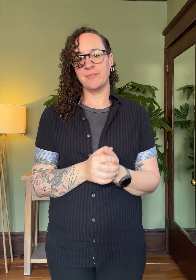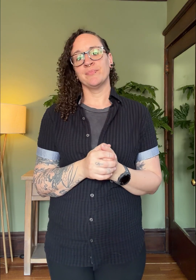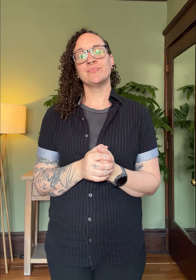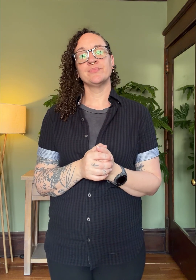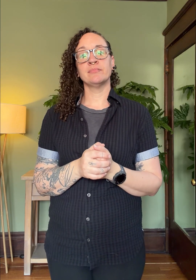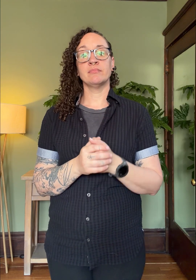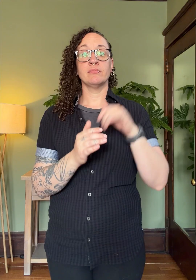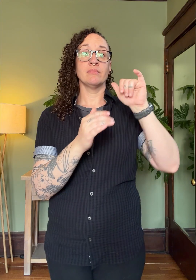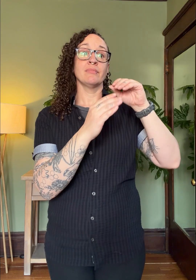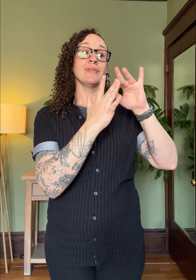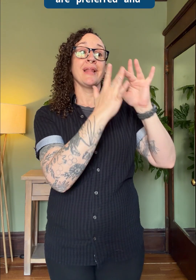in network.